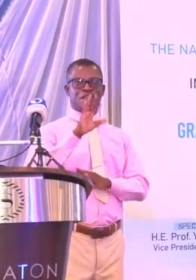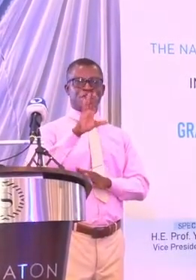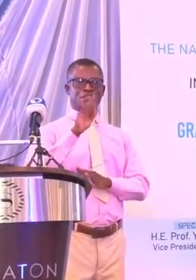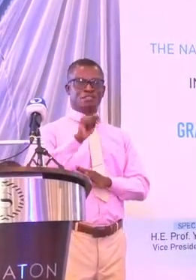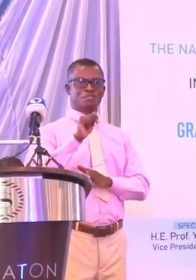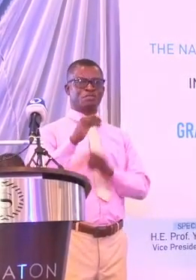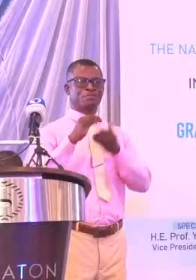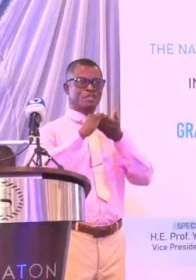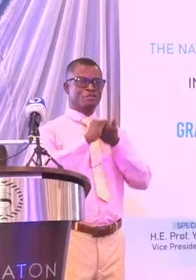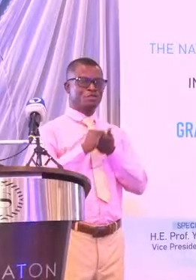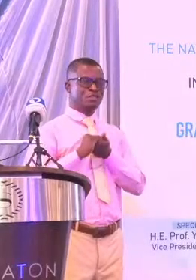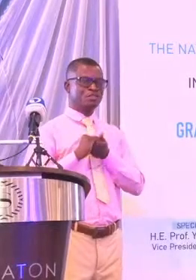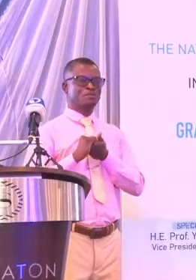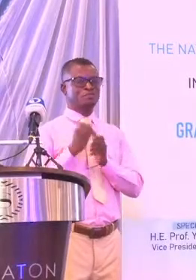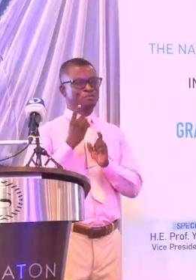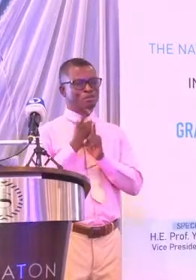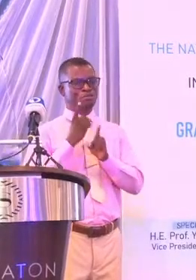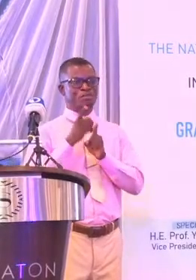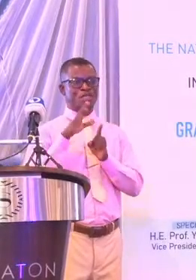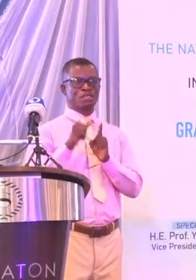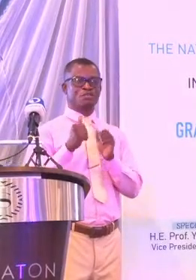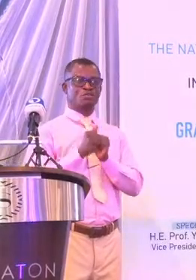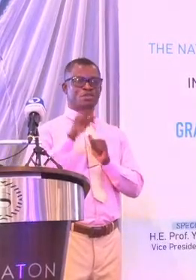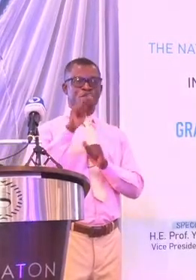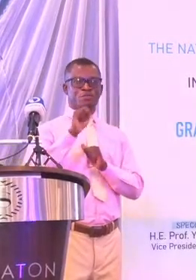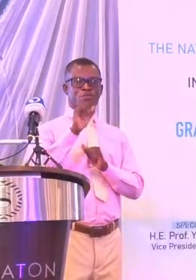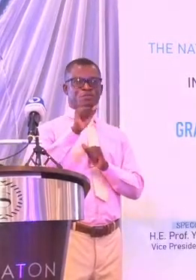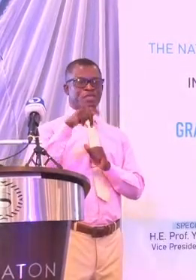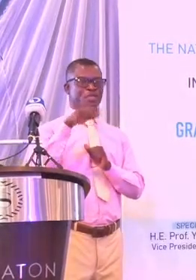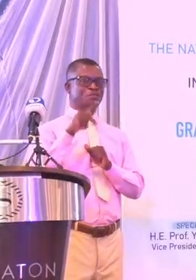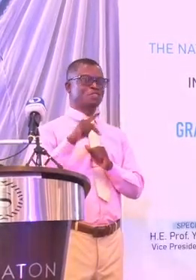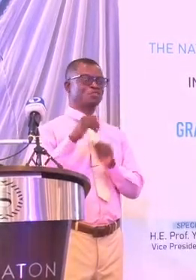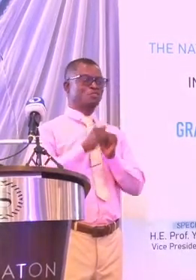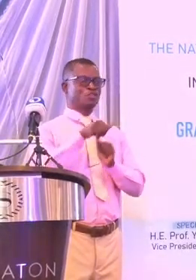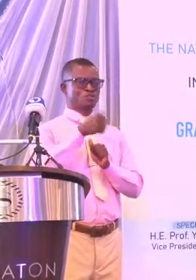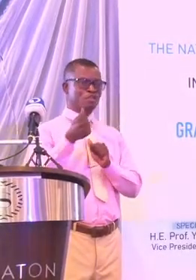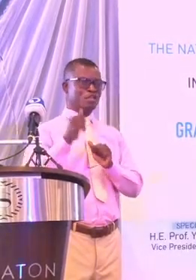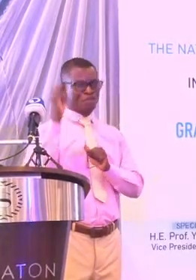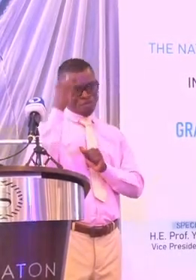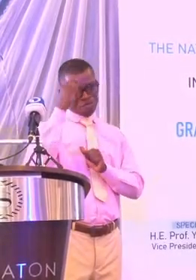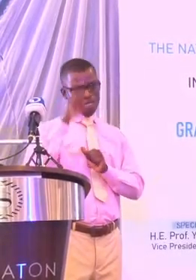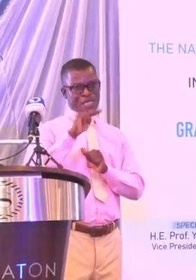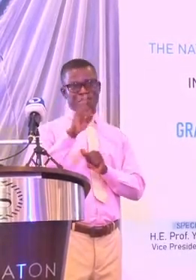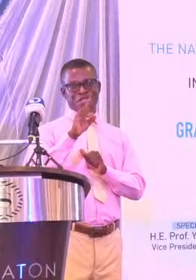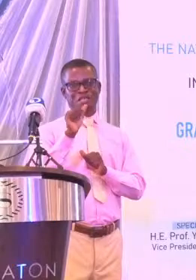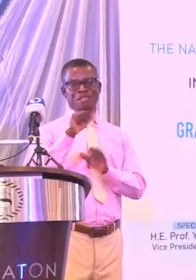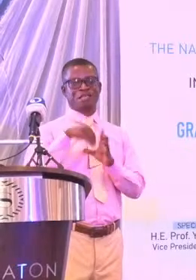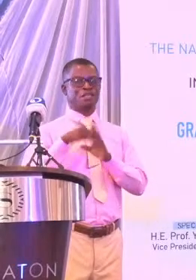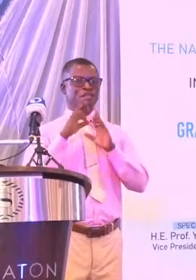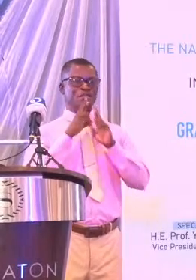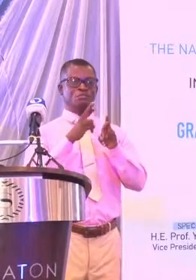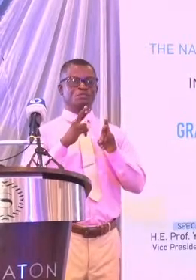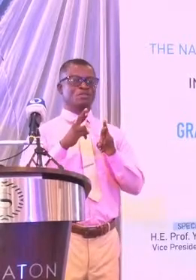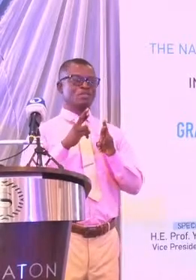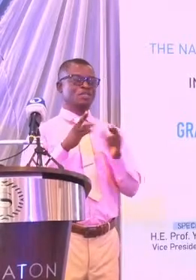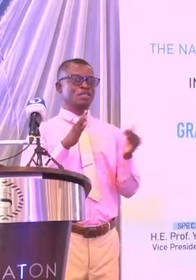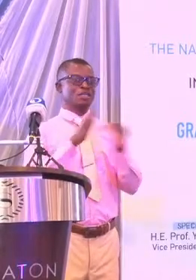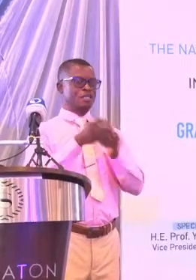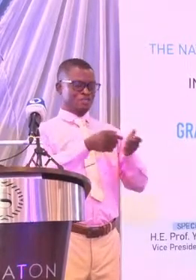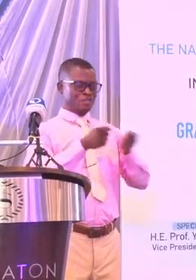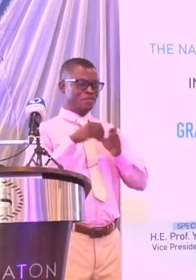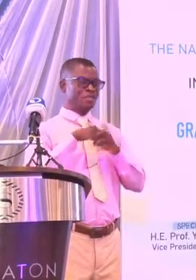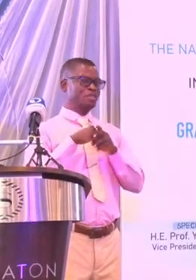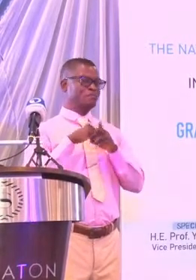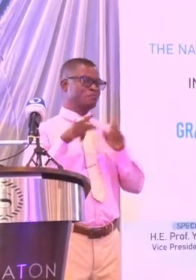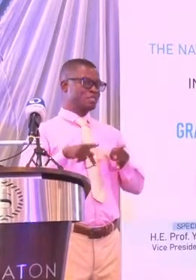been collaborating meaningfully with NAPTIP and other government MDAs in the response to trafficking in persons. We have